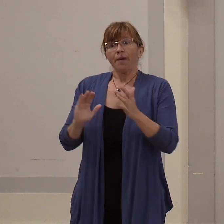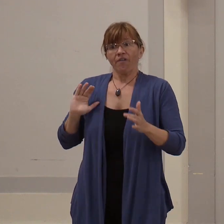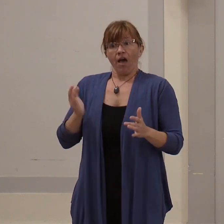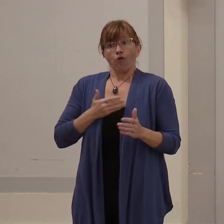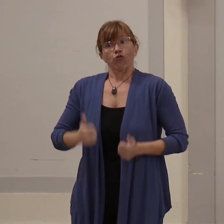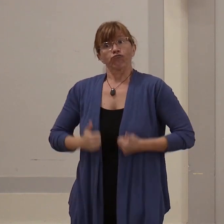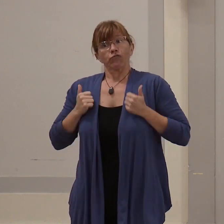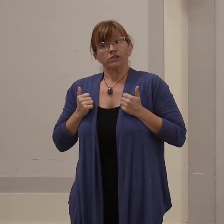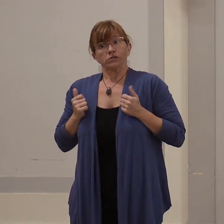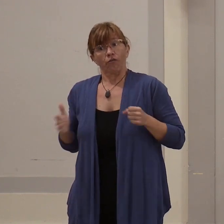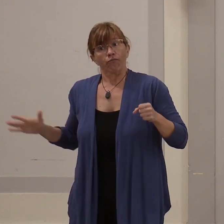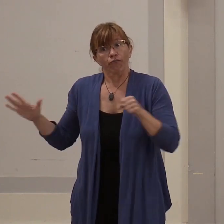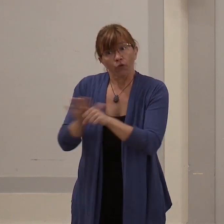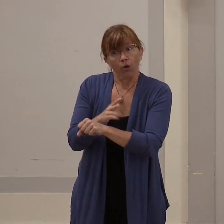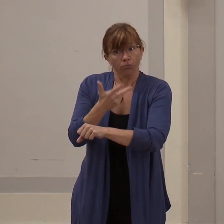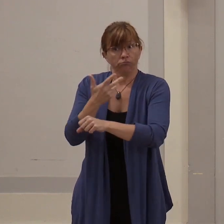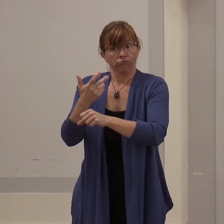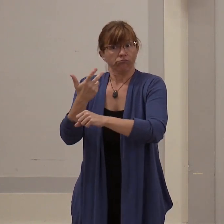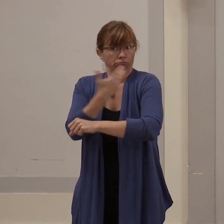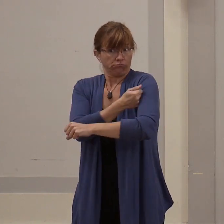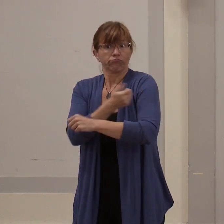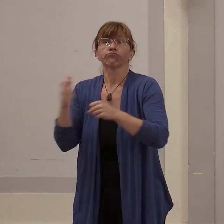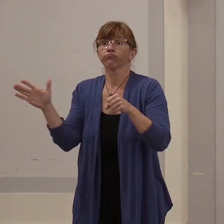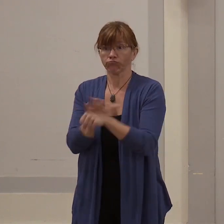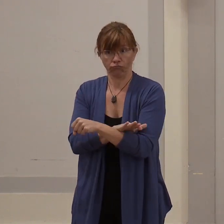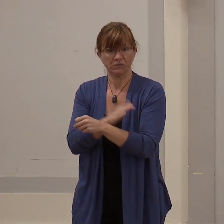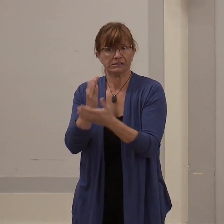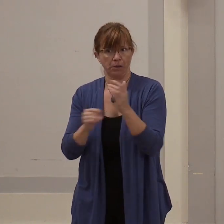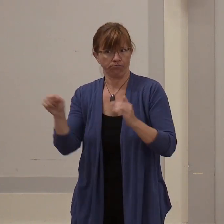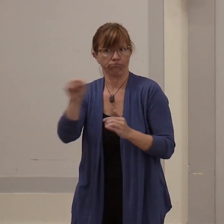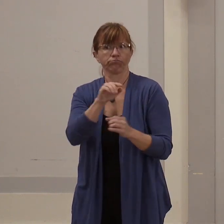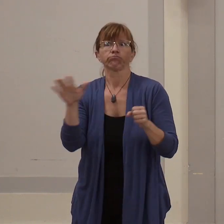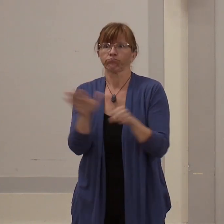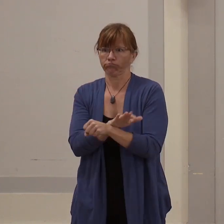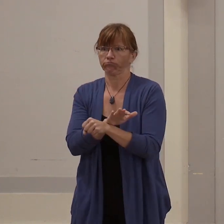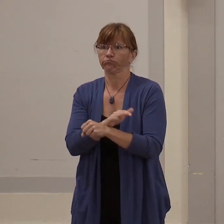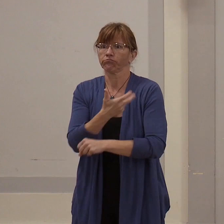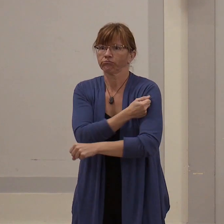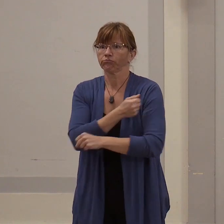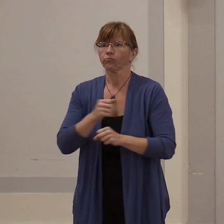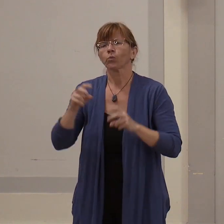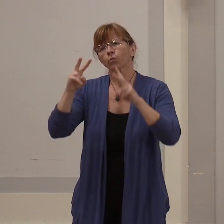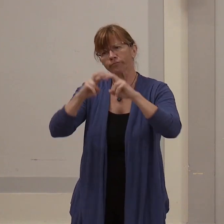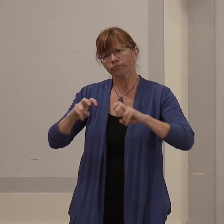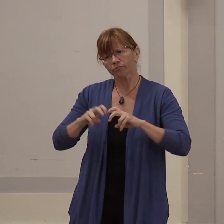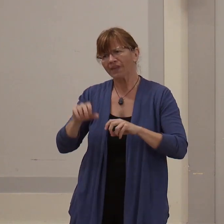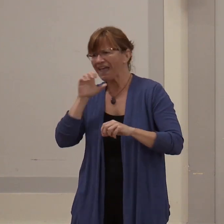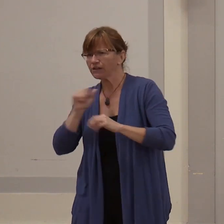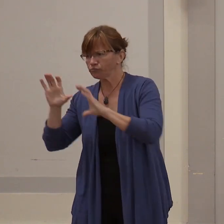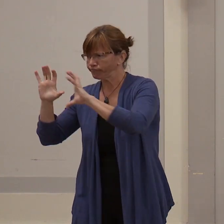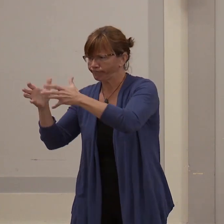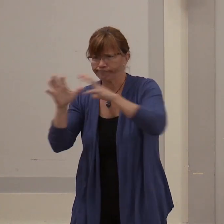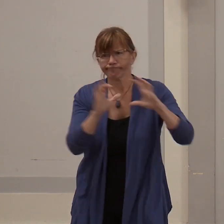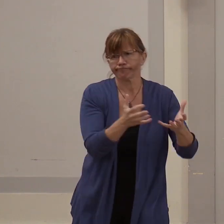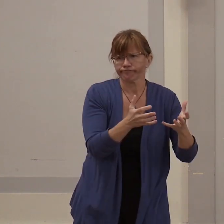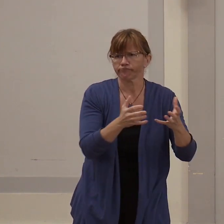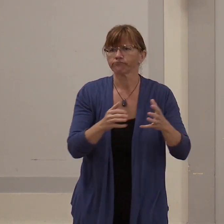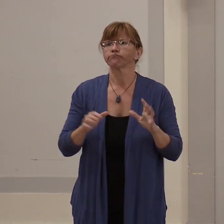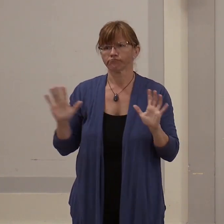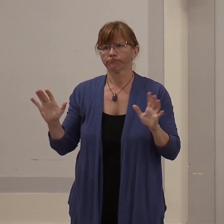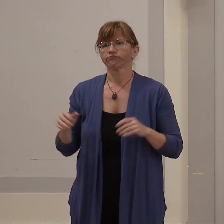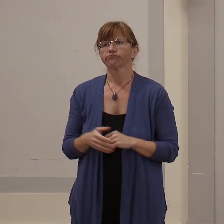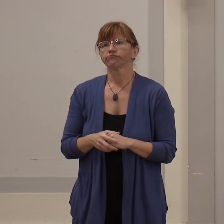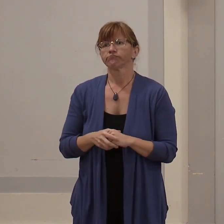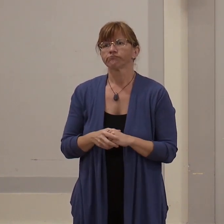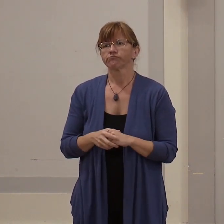of residents 60 and older are fully vaccinated. When we take a look at the age breakdown of COVID-19 cases, we can see differences